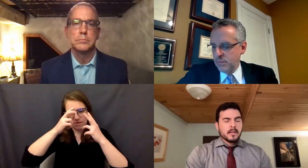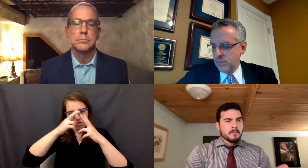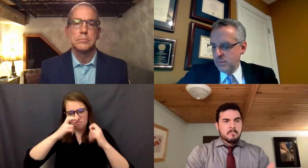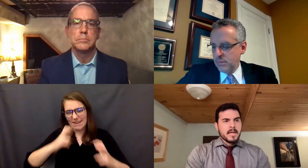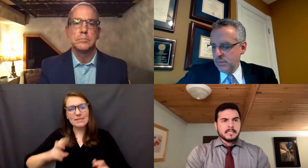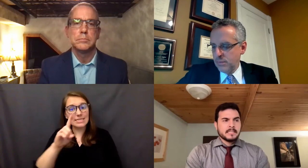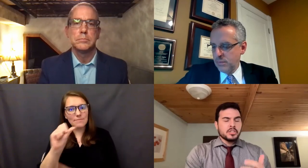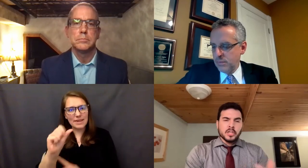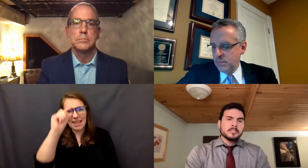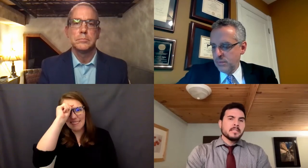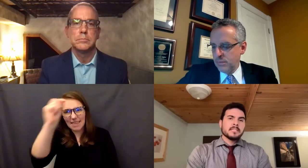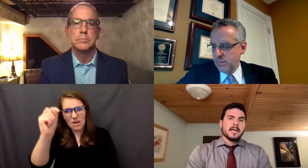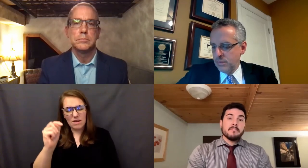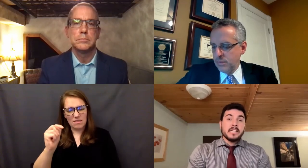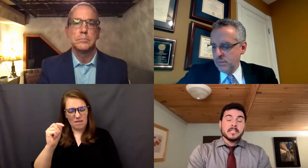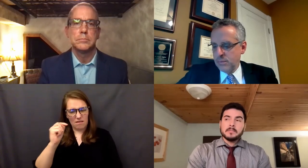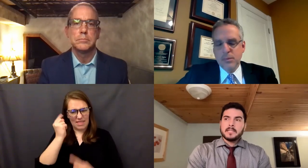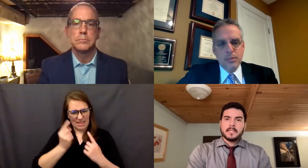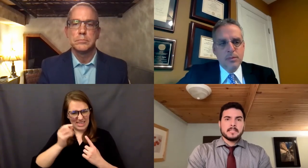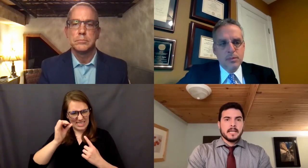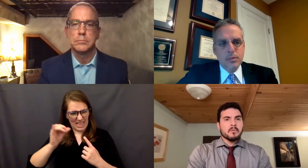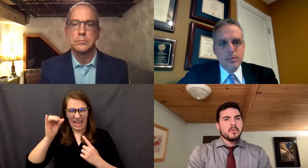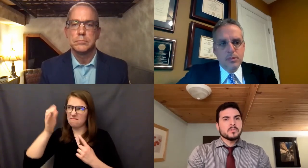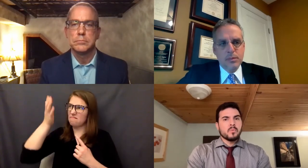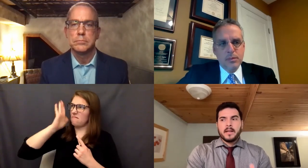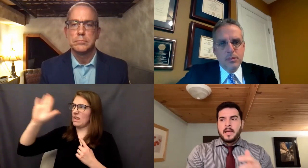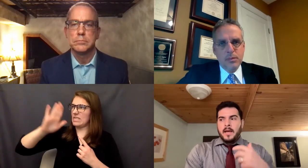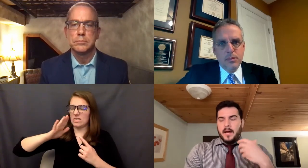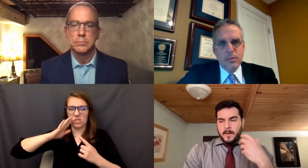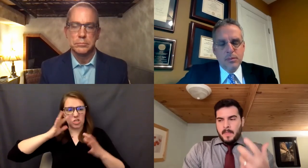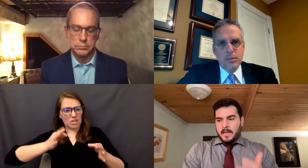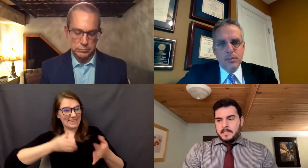looking at like, man, is this a judgment, a divine judgment against disabled folks